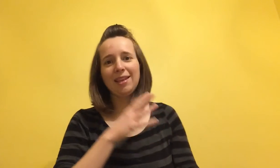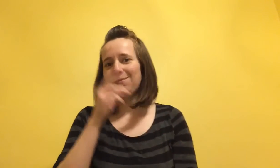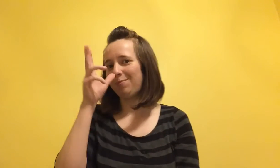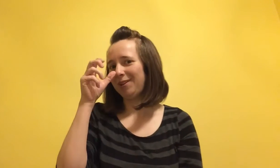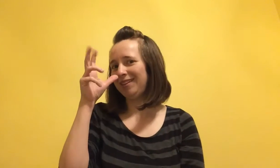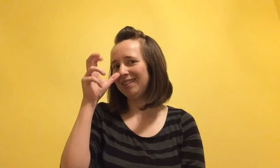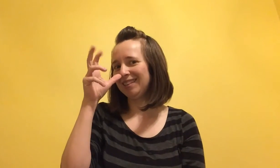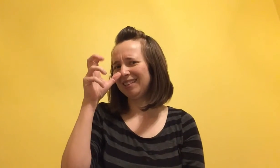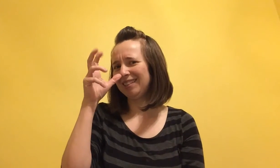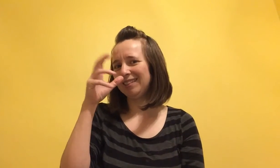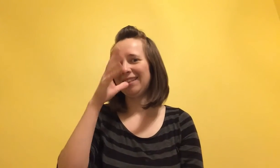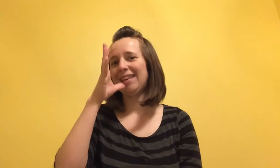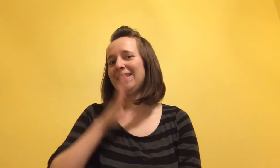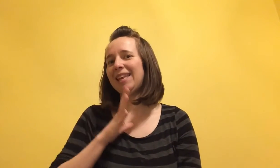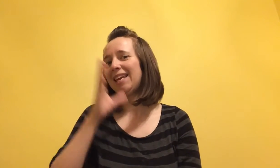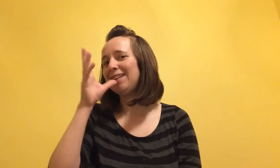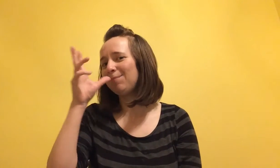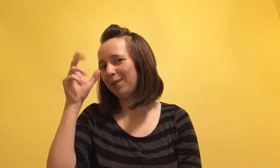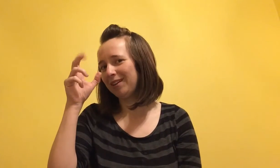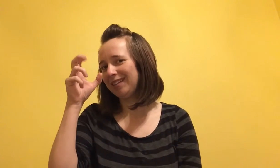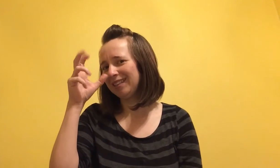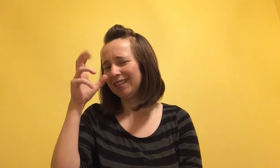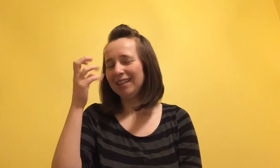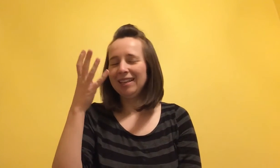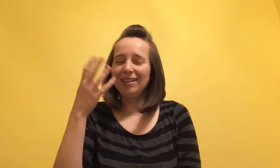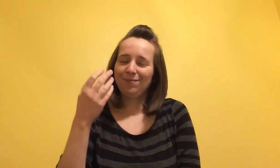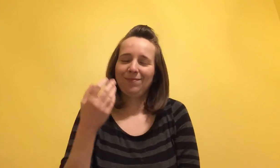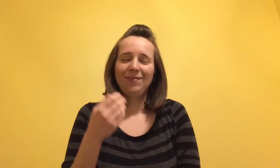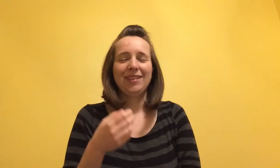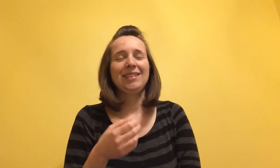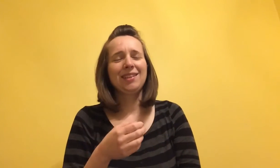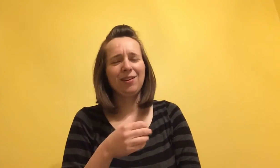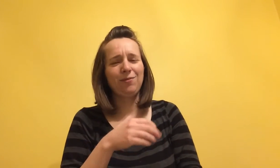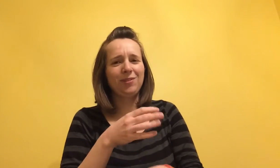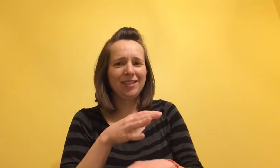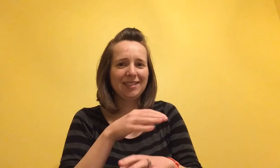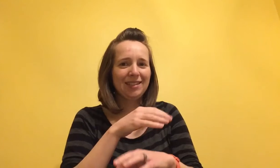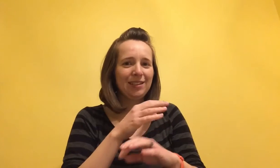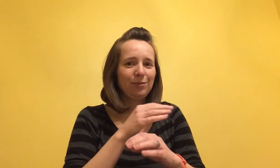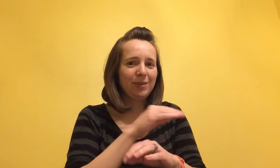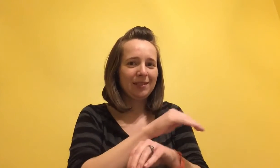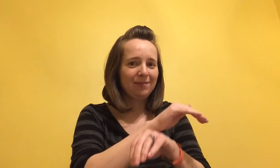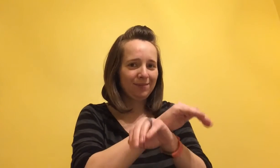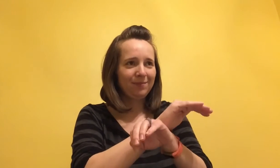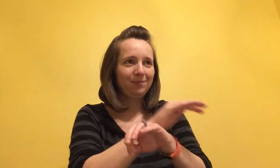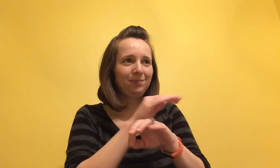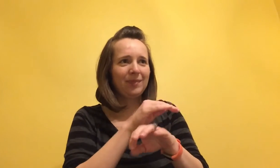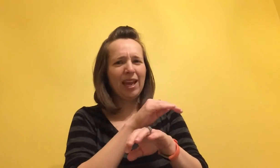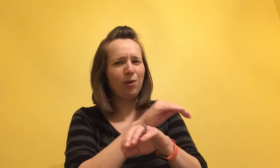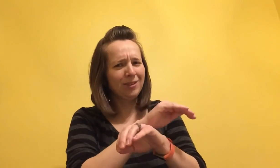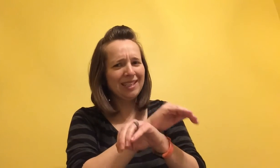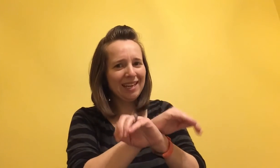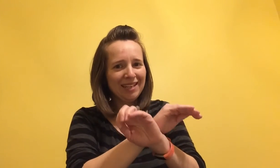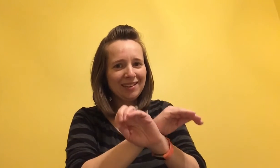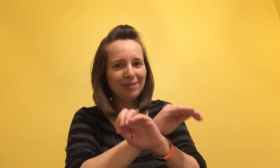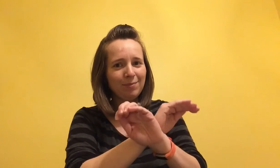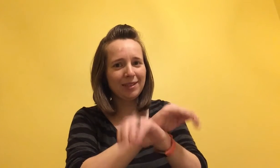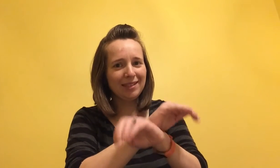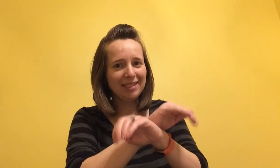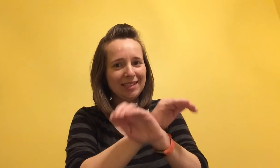then bug, like ladybug. I just kind of feel that's a little bit outdated, but this I